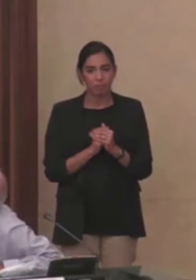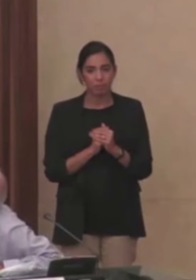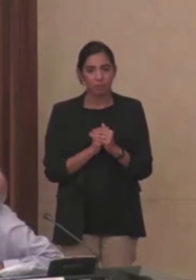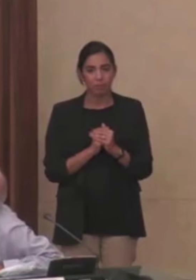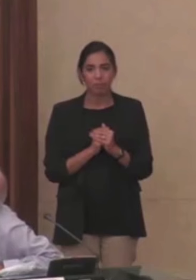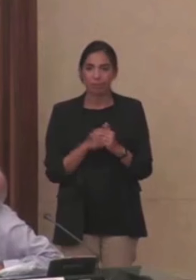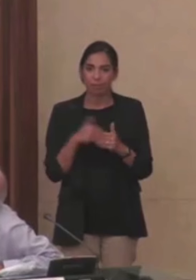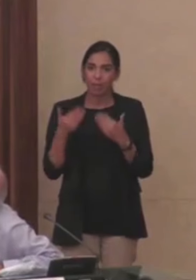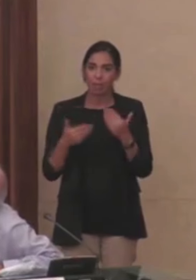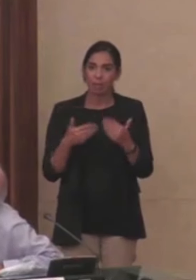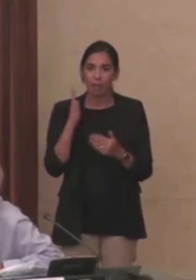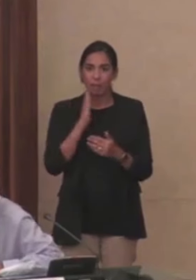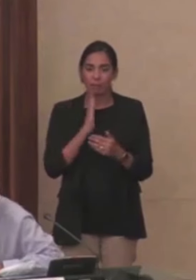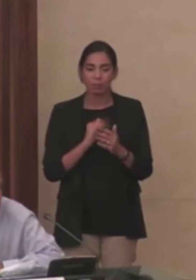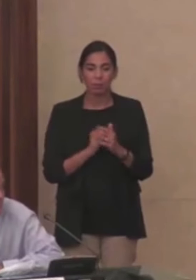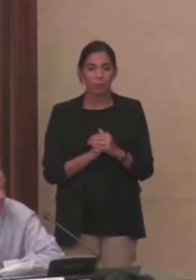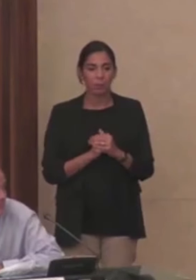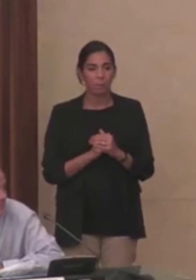Next, please.